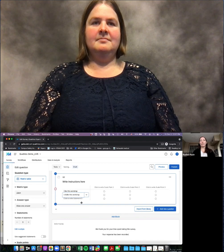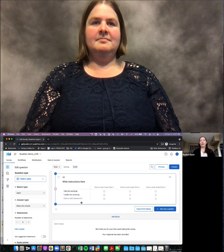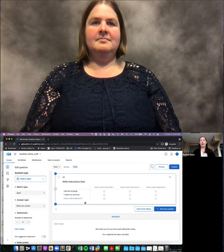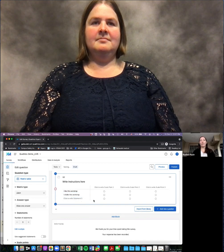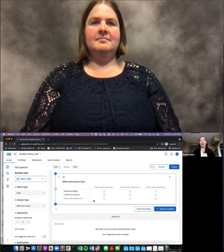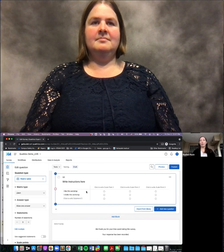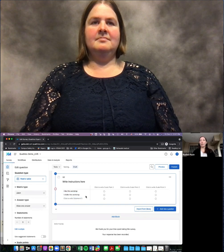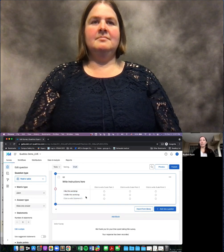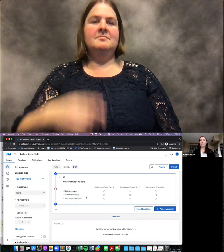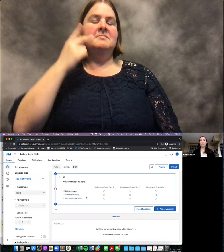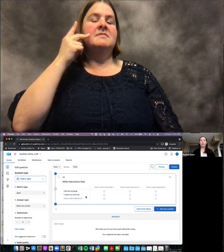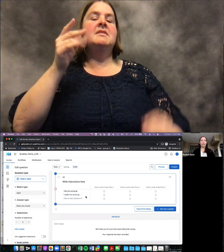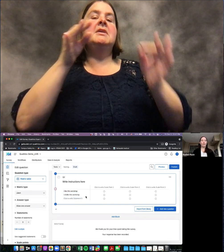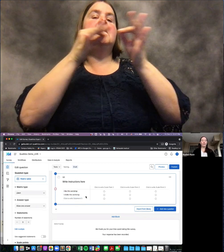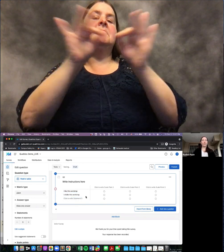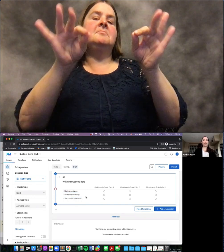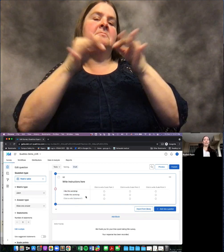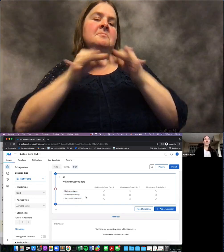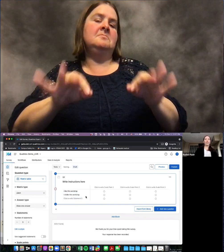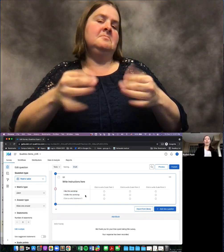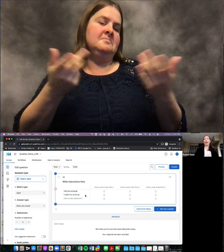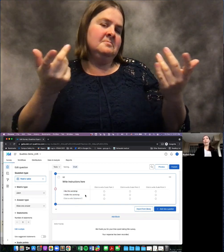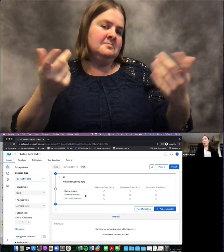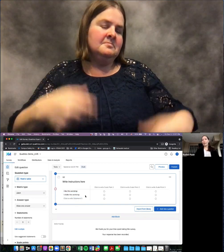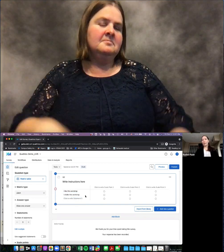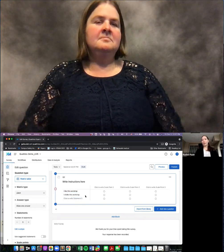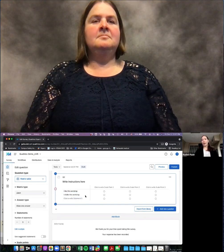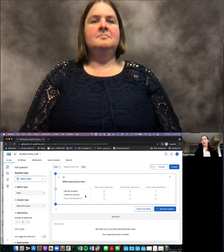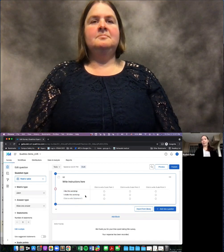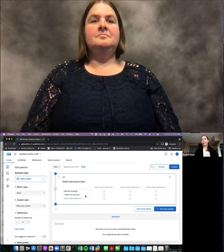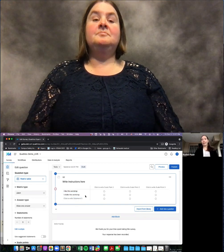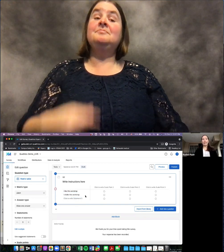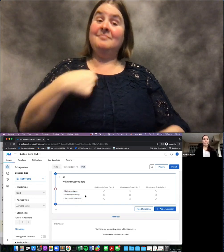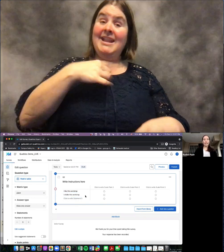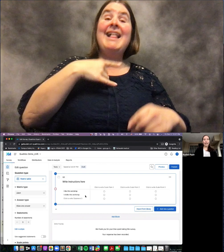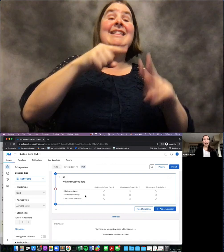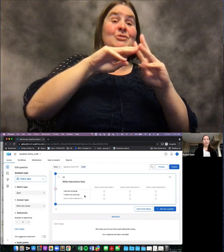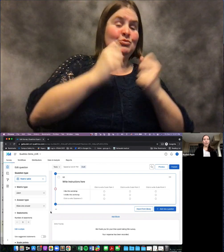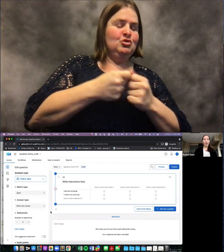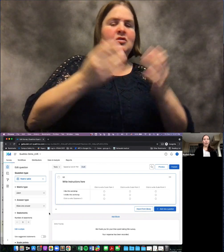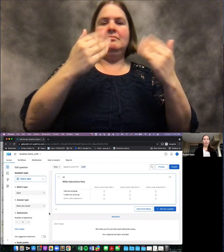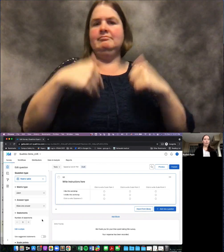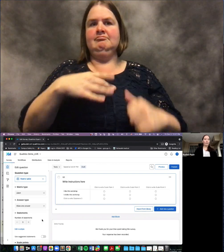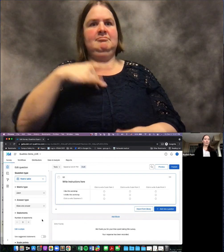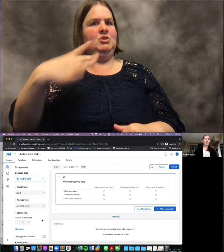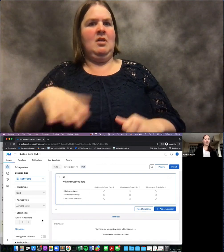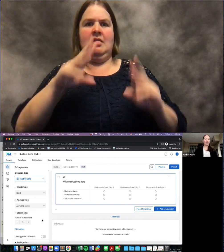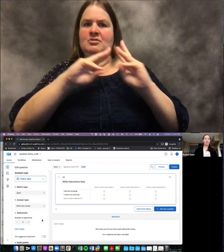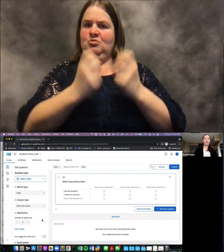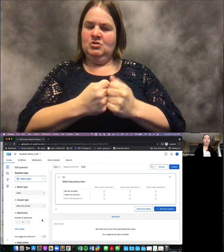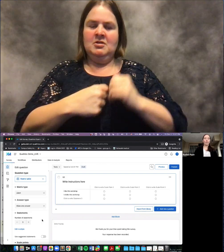So let's say I have a couple statements. I like this workshop. I dislike this workshop.